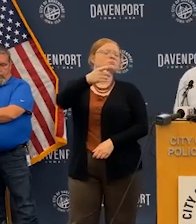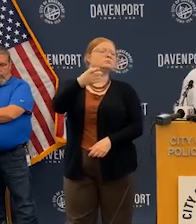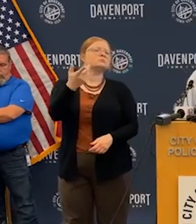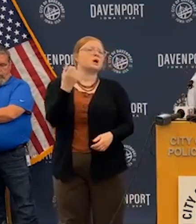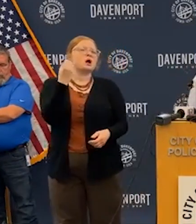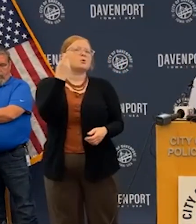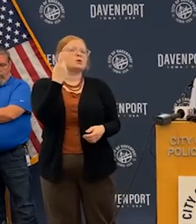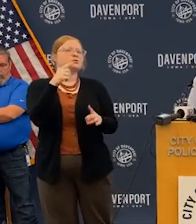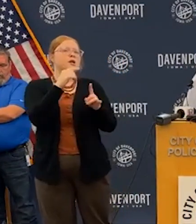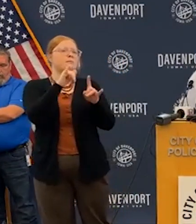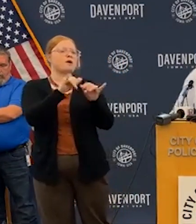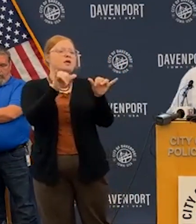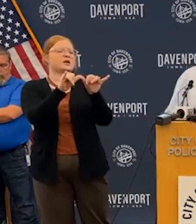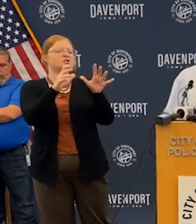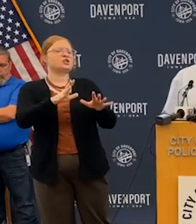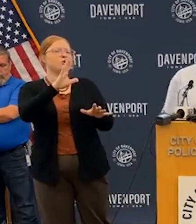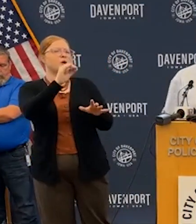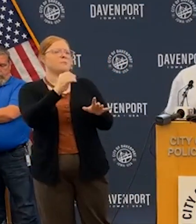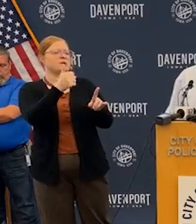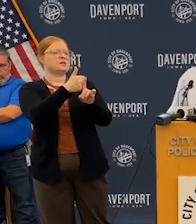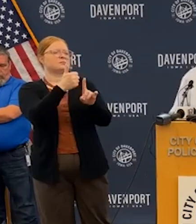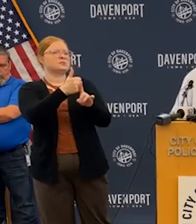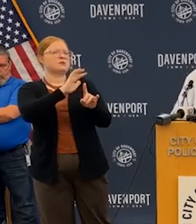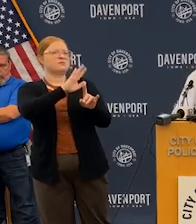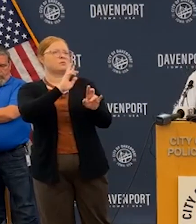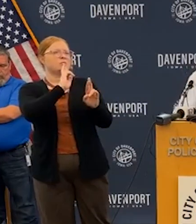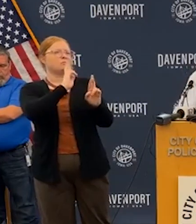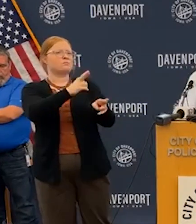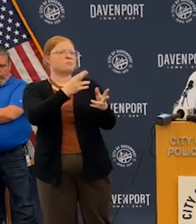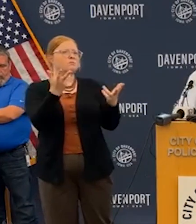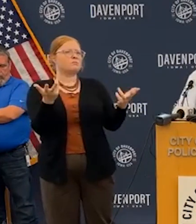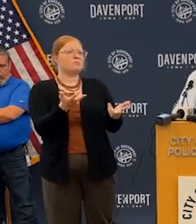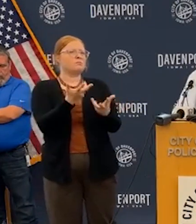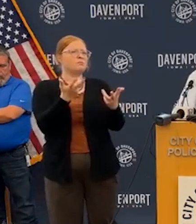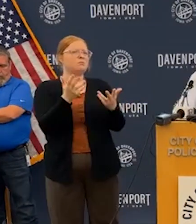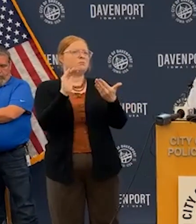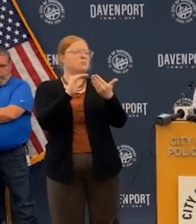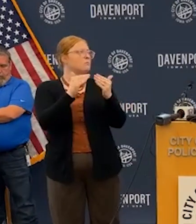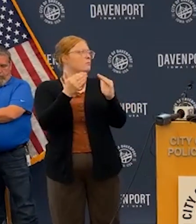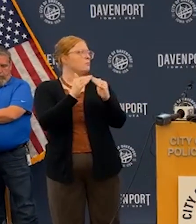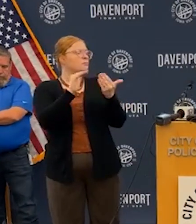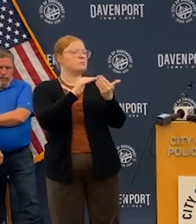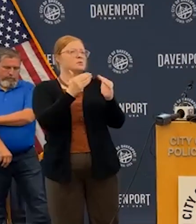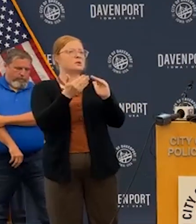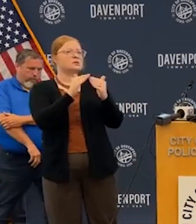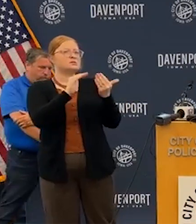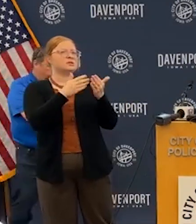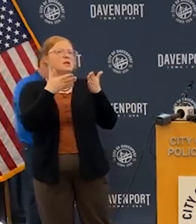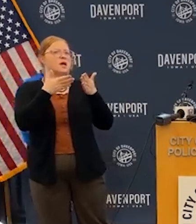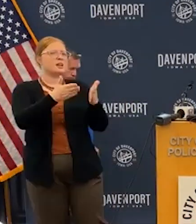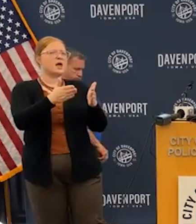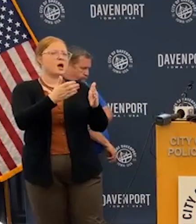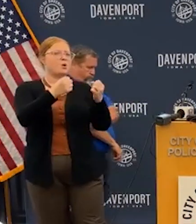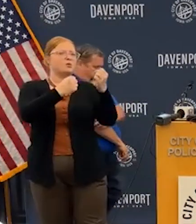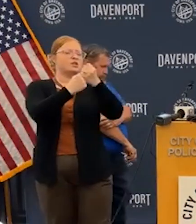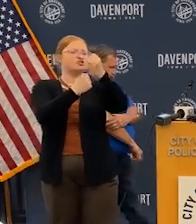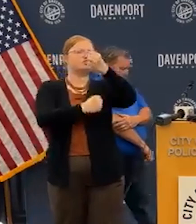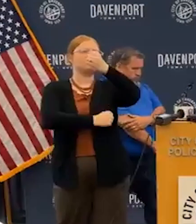that the city allowed a structural engineering firm hired by the owner of the